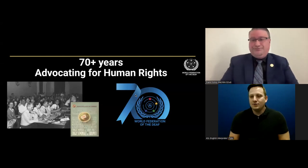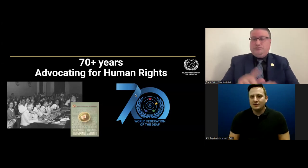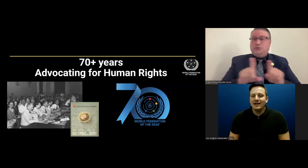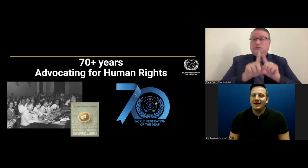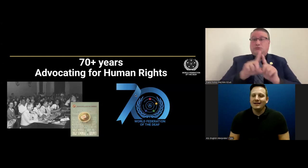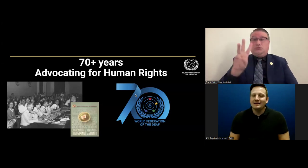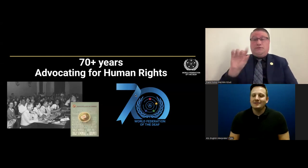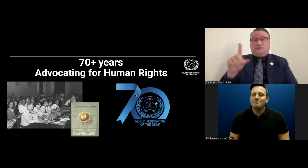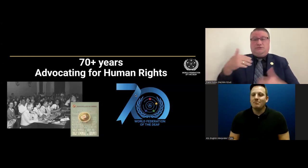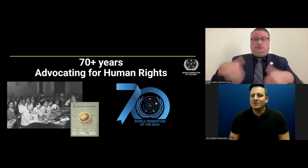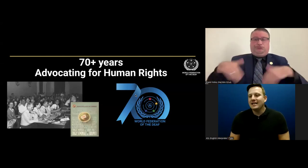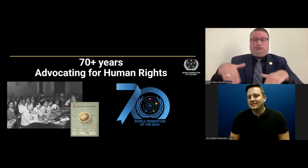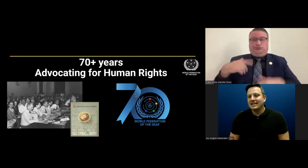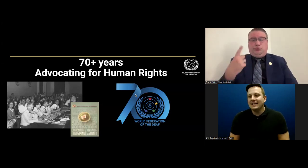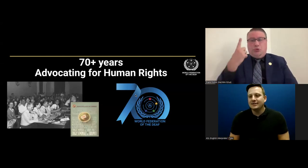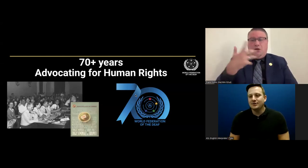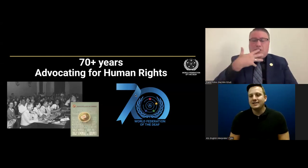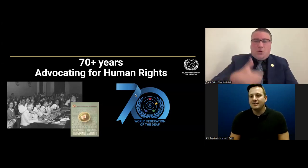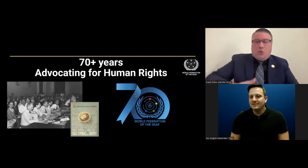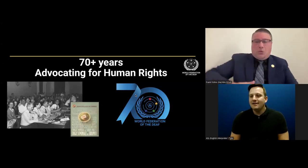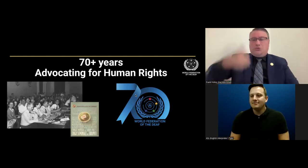those members is the Canadian Association of the Deaf.